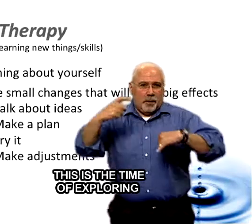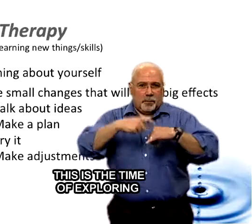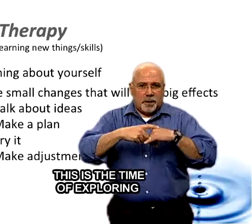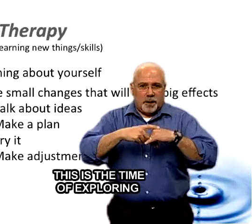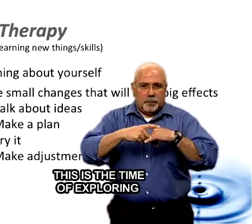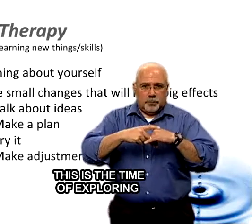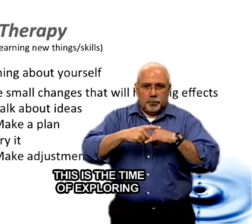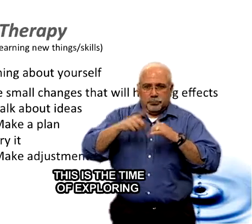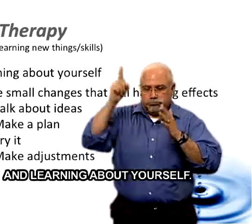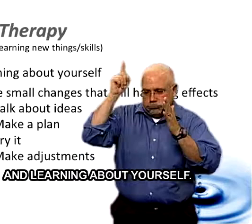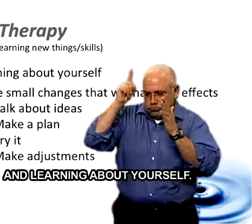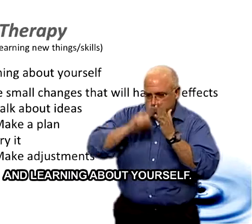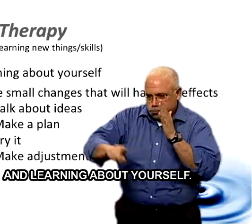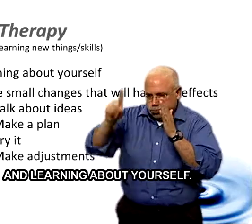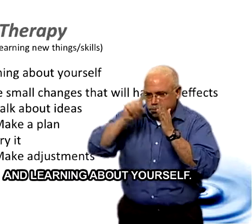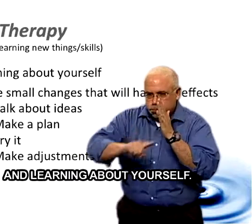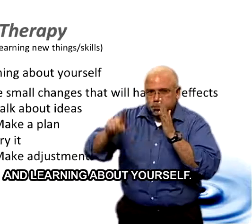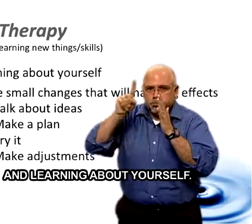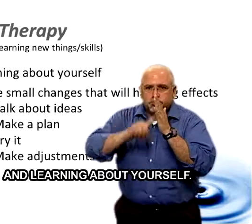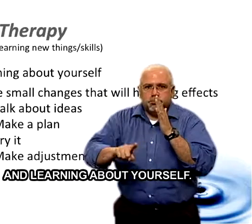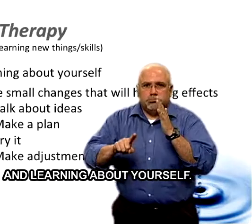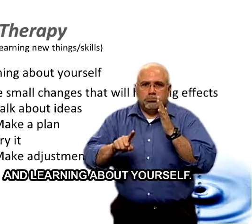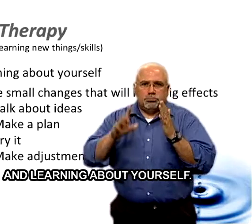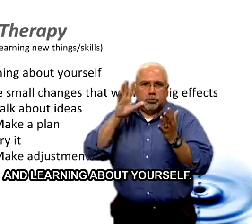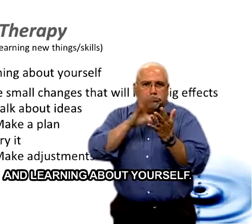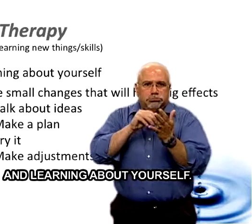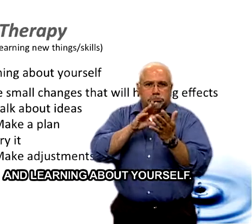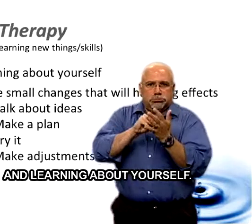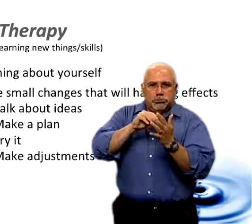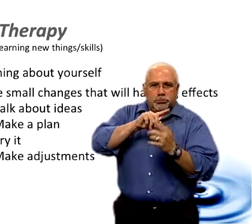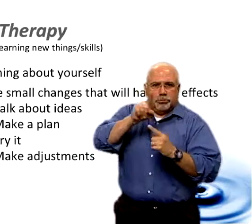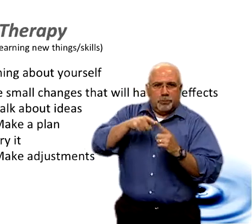This is the time of exploring and learning about yourself.